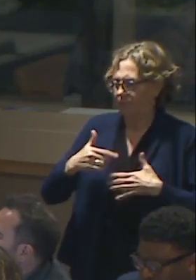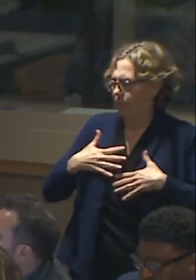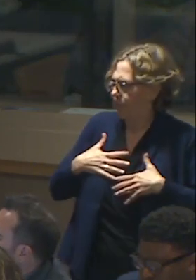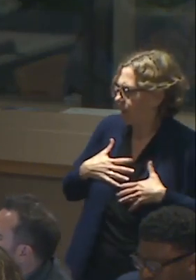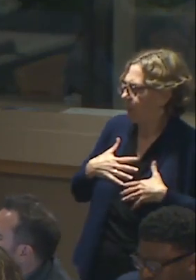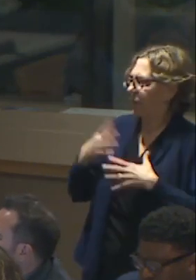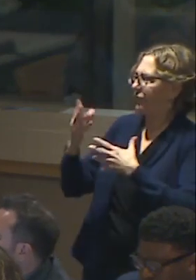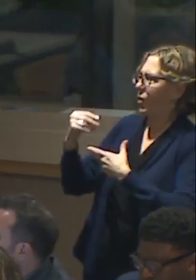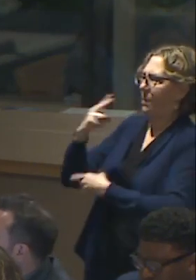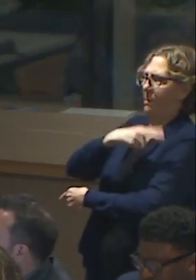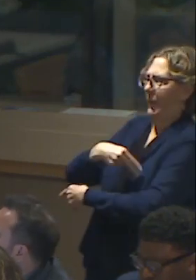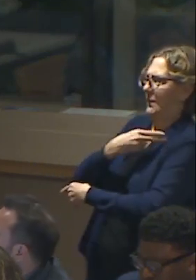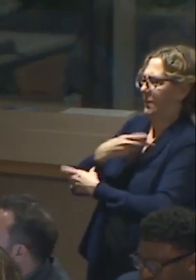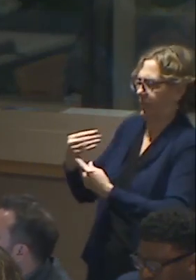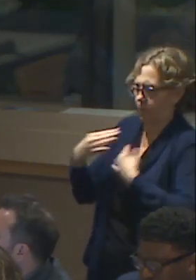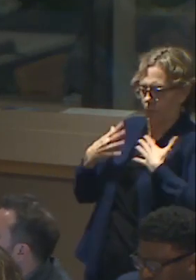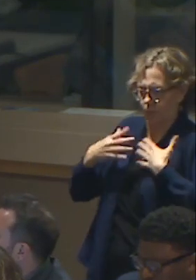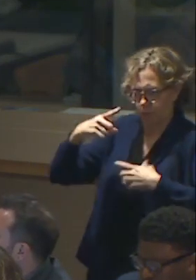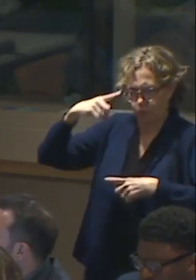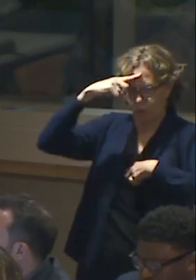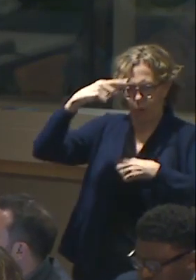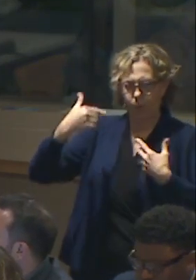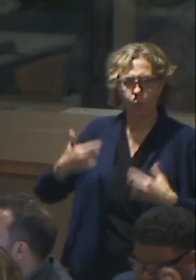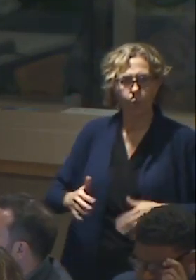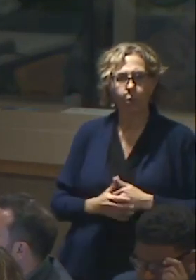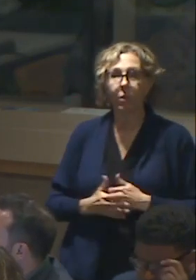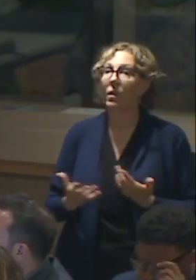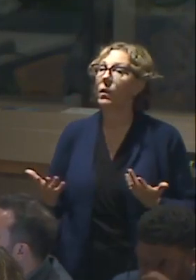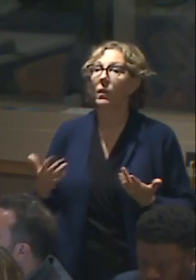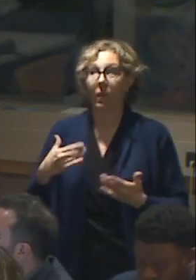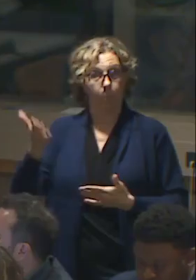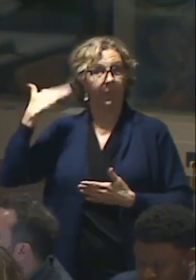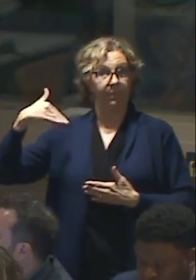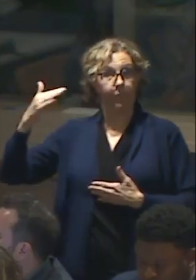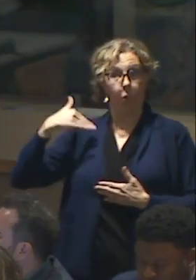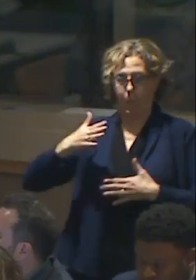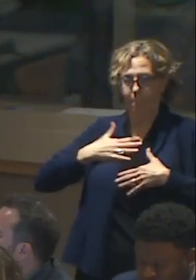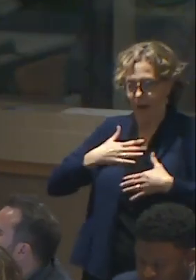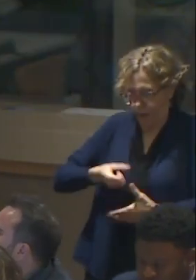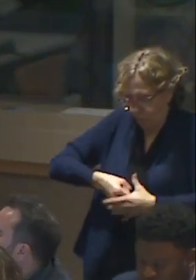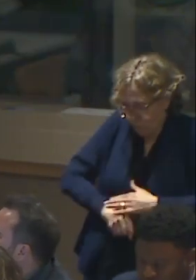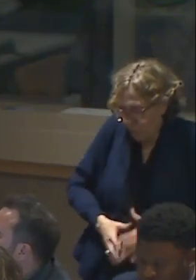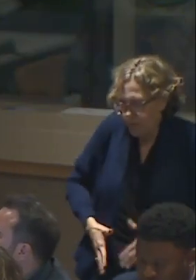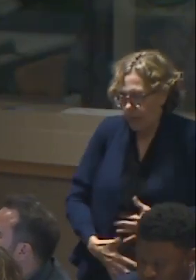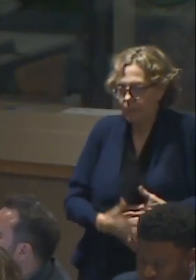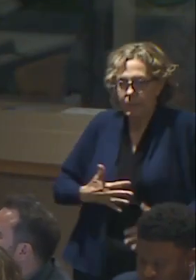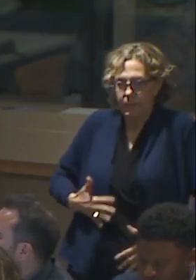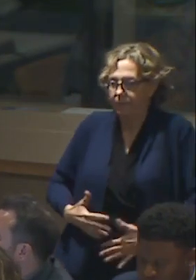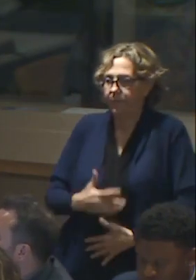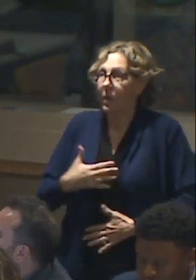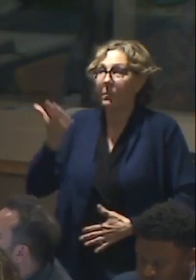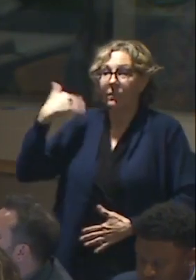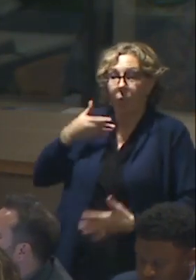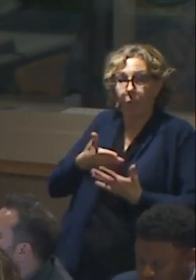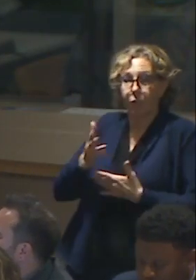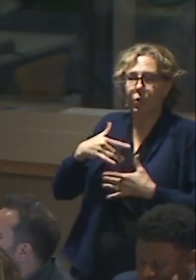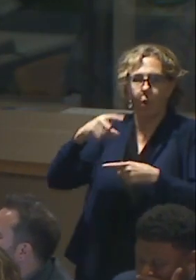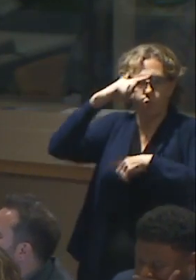I can't even tell you the reproductive healthcare medical trauma that I've been through. We need margaritas to talk about